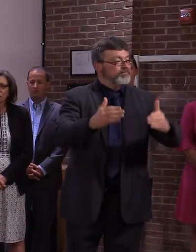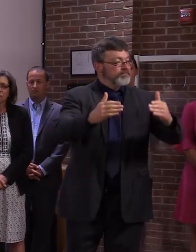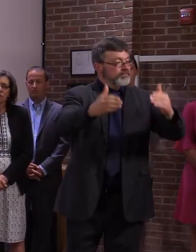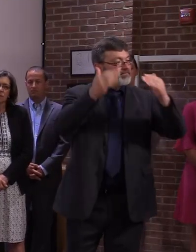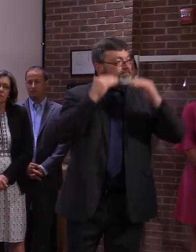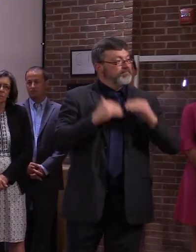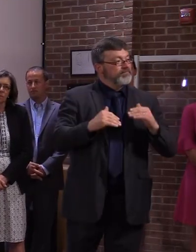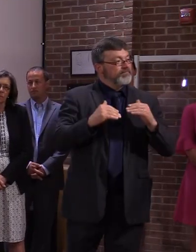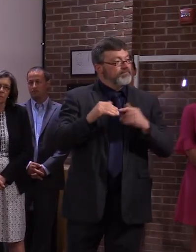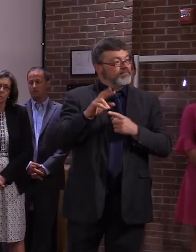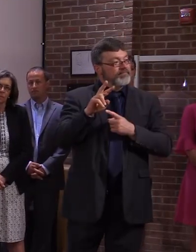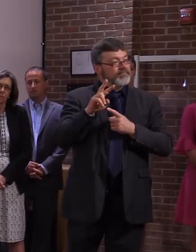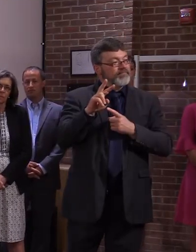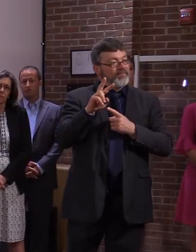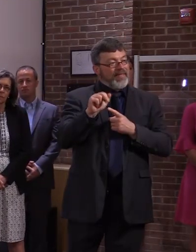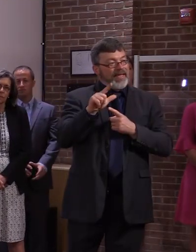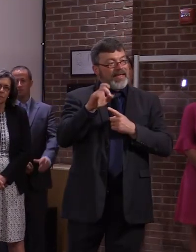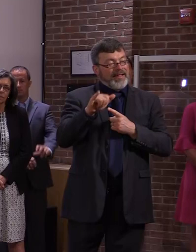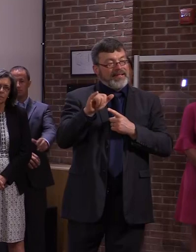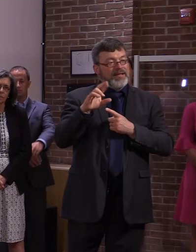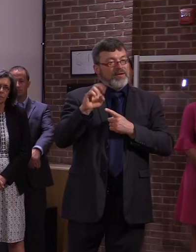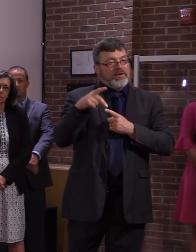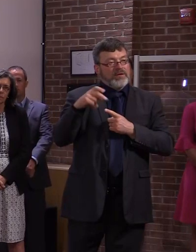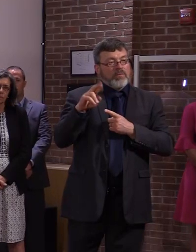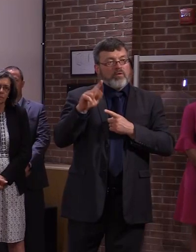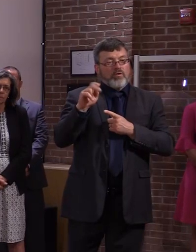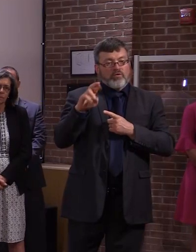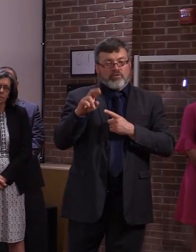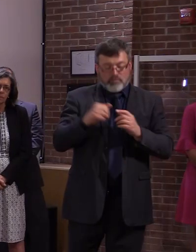Lisa Loomis, The Valley Reporter.